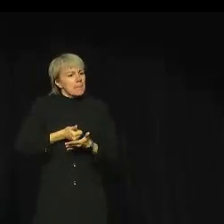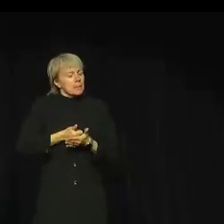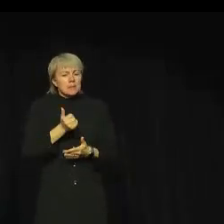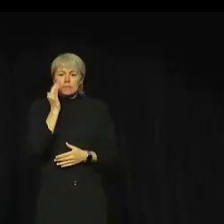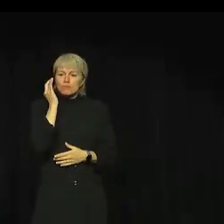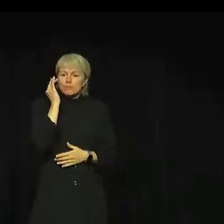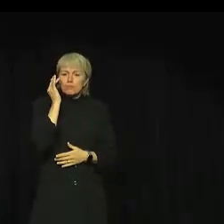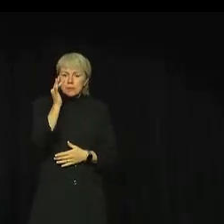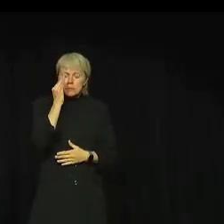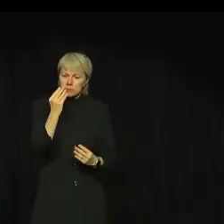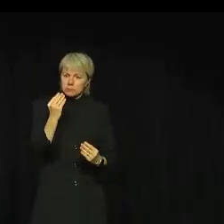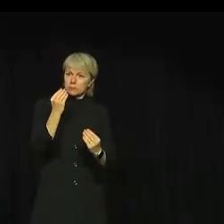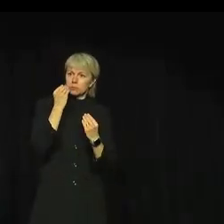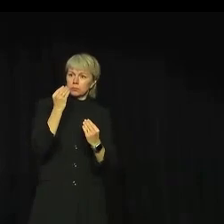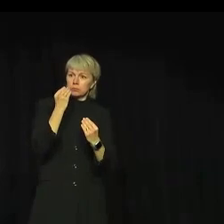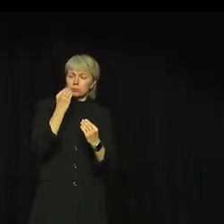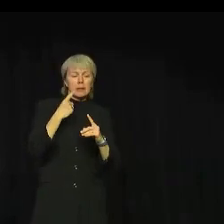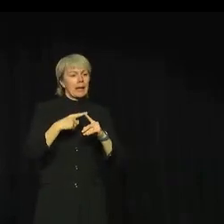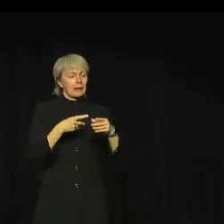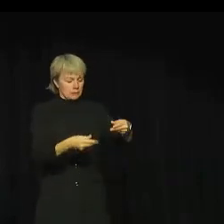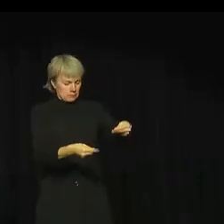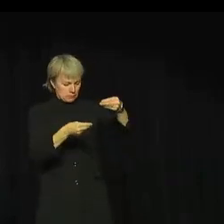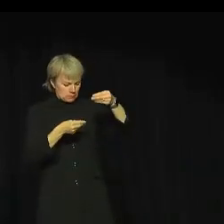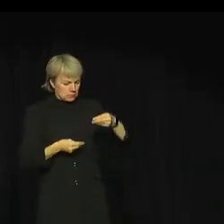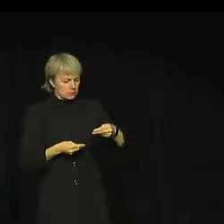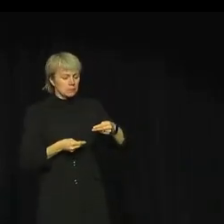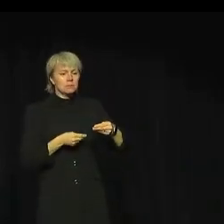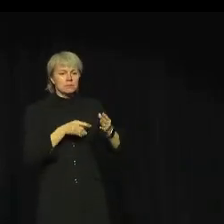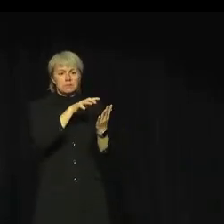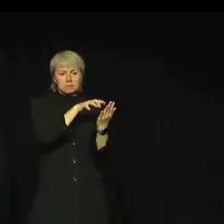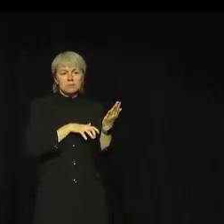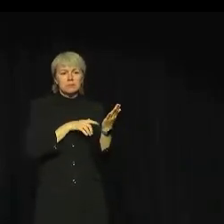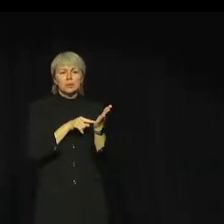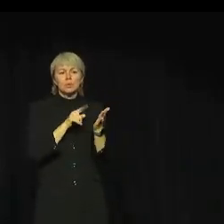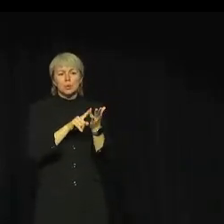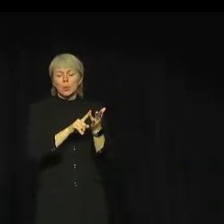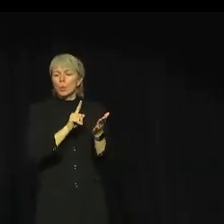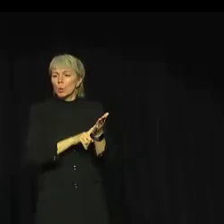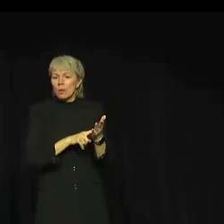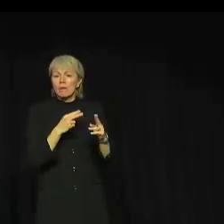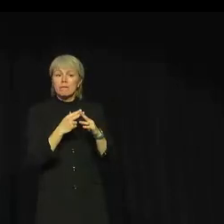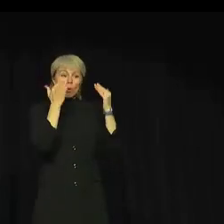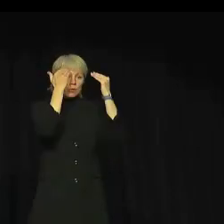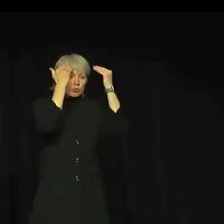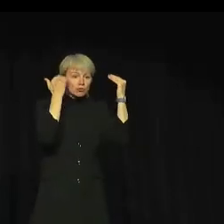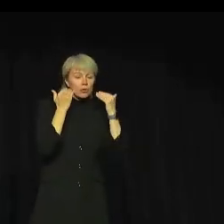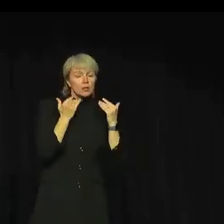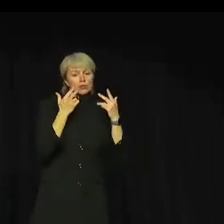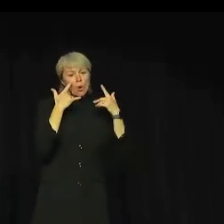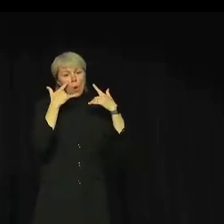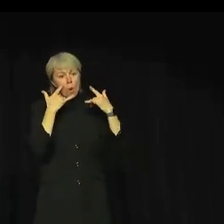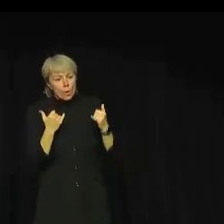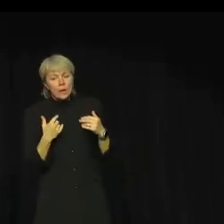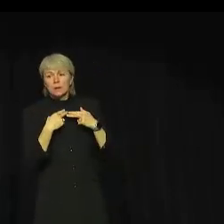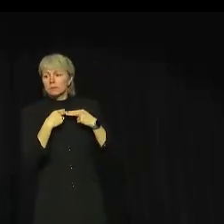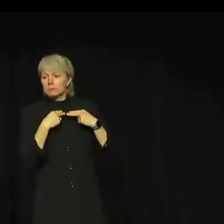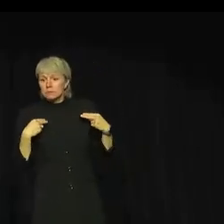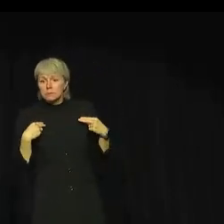principles and the tools by which judges, lawyers,